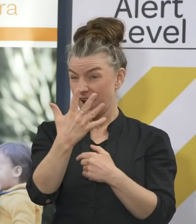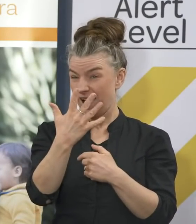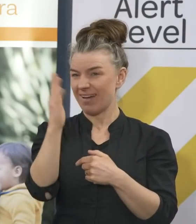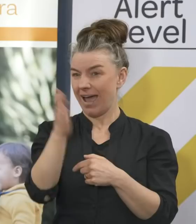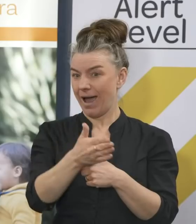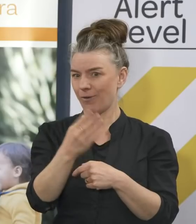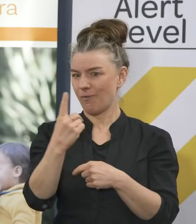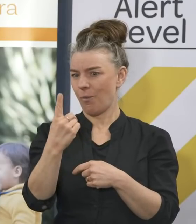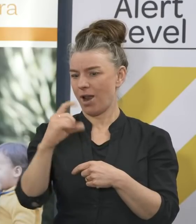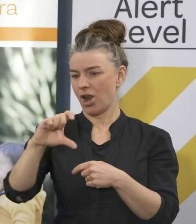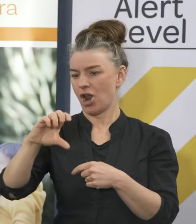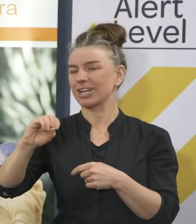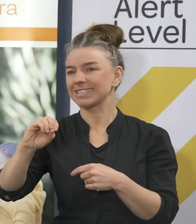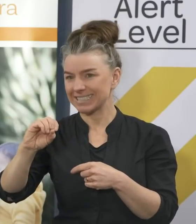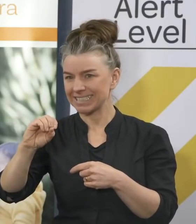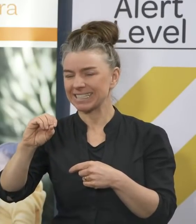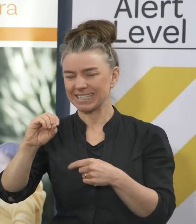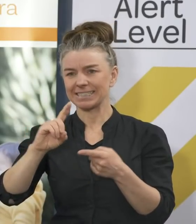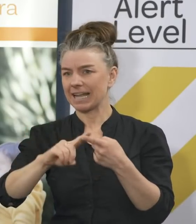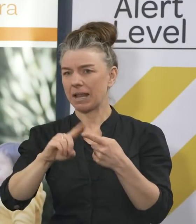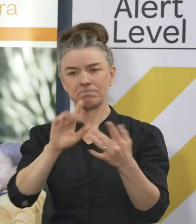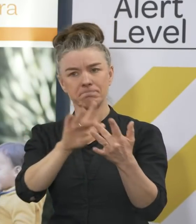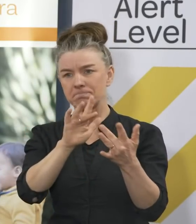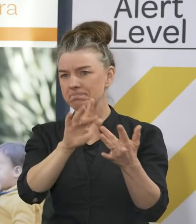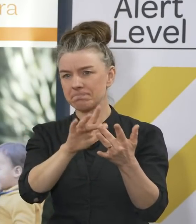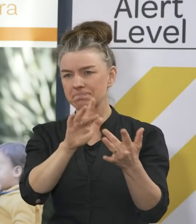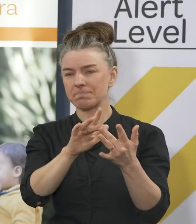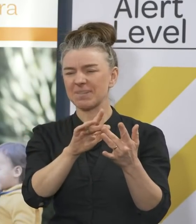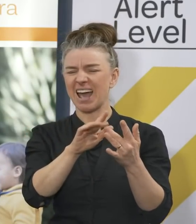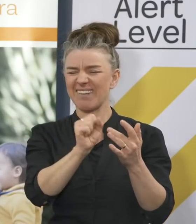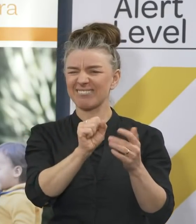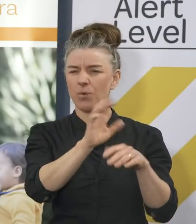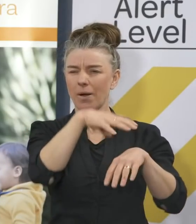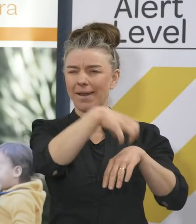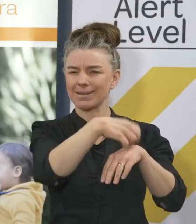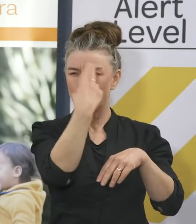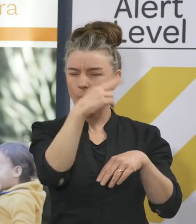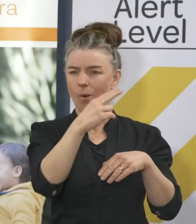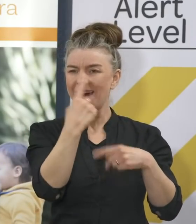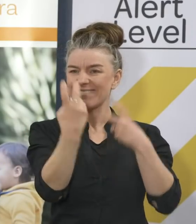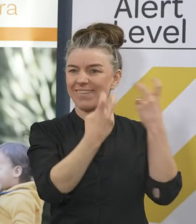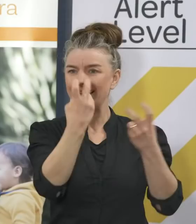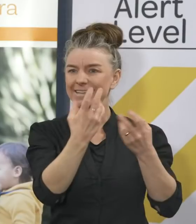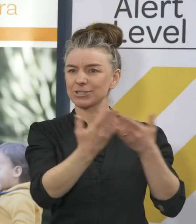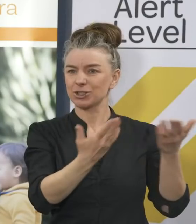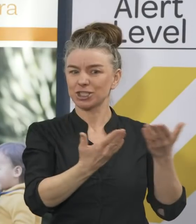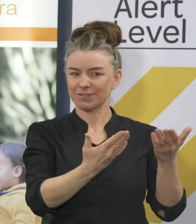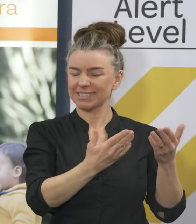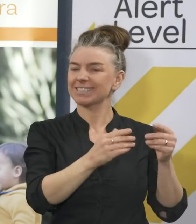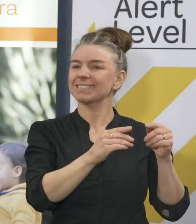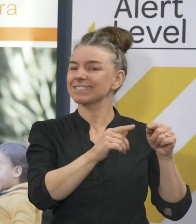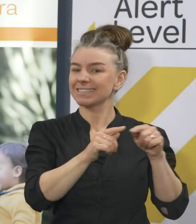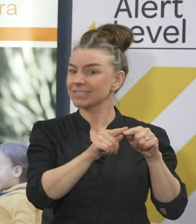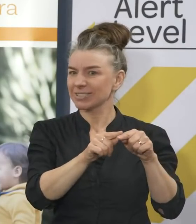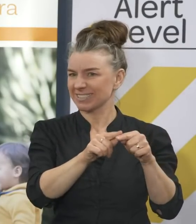190, and they continue to be followed up by finding services, and all staff at the hotel have now been contacted.